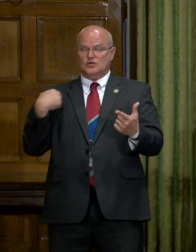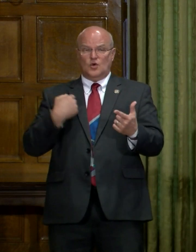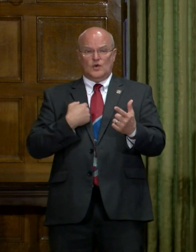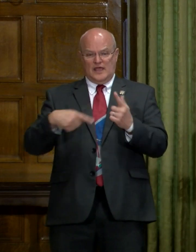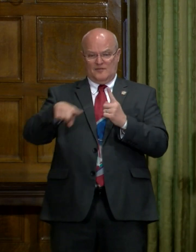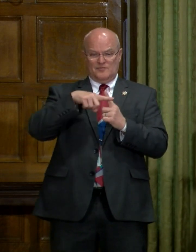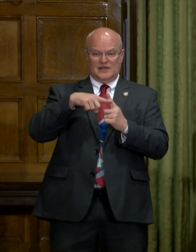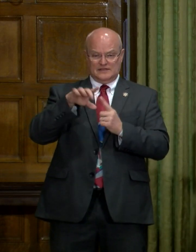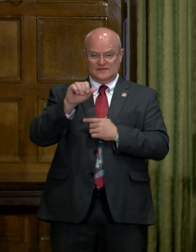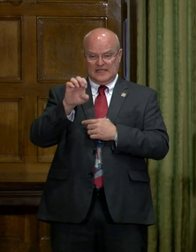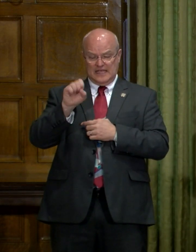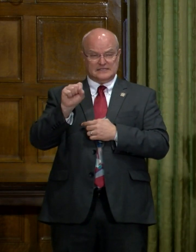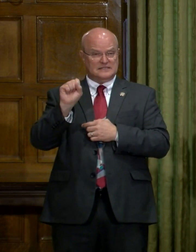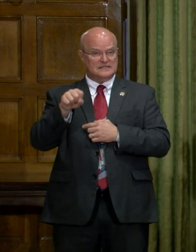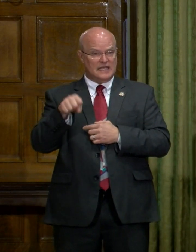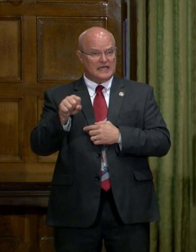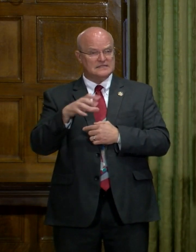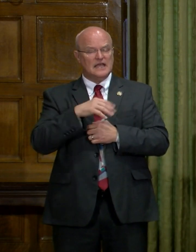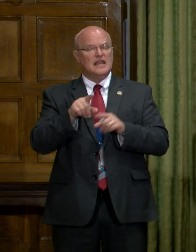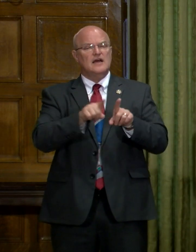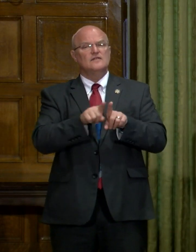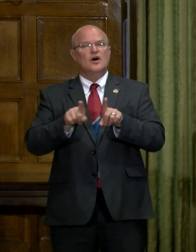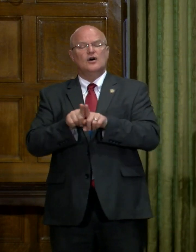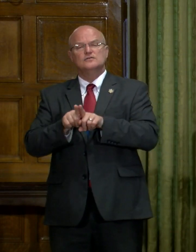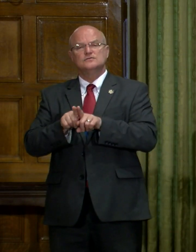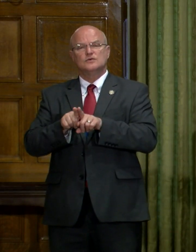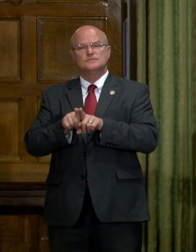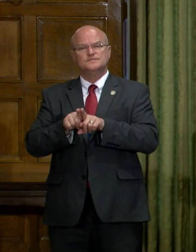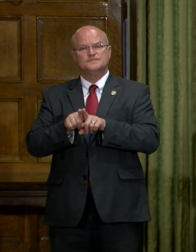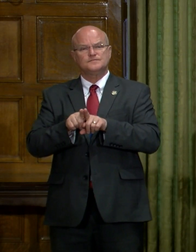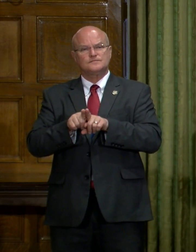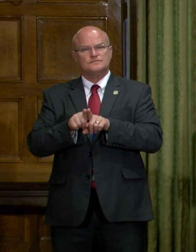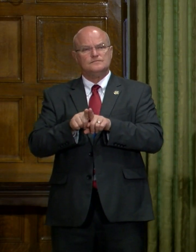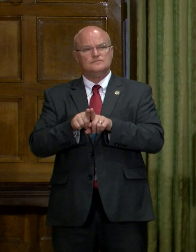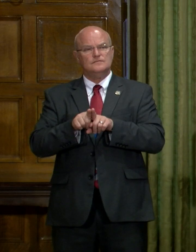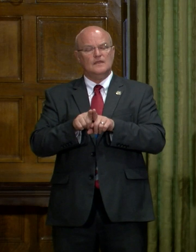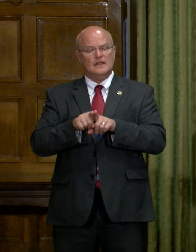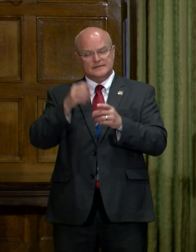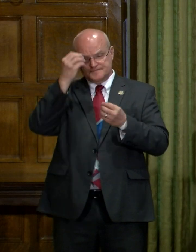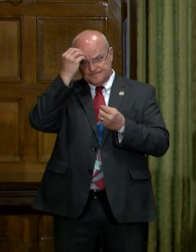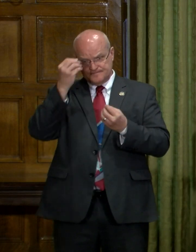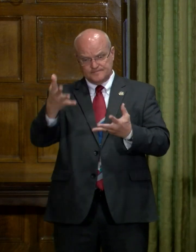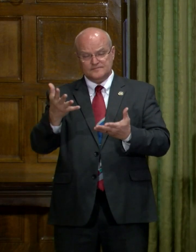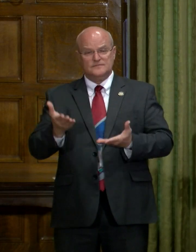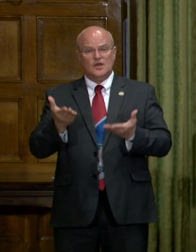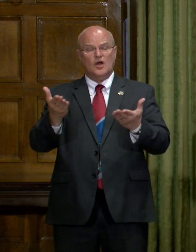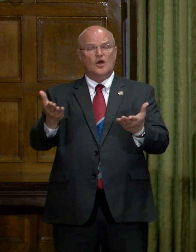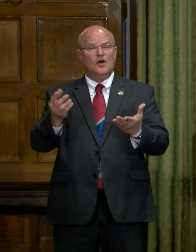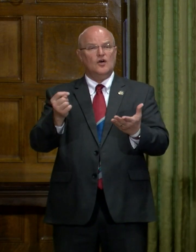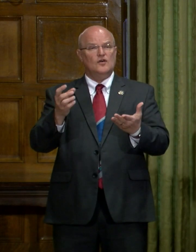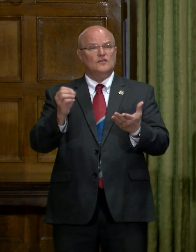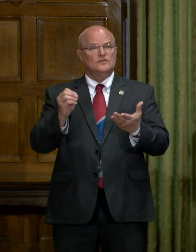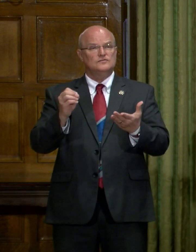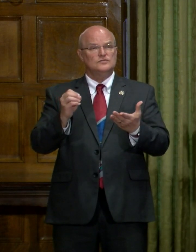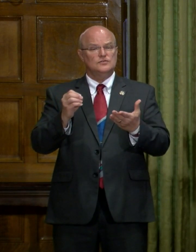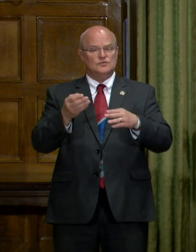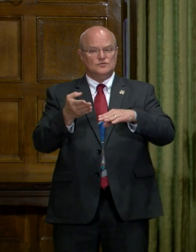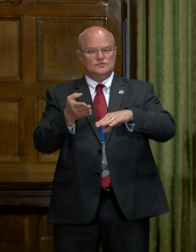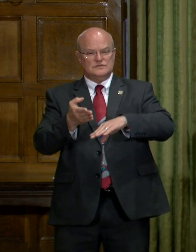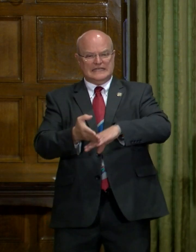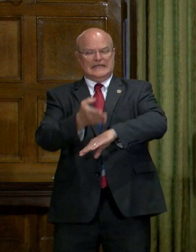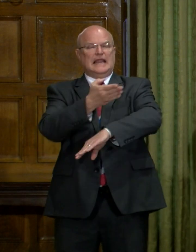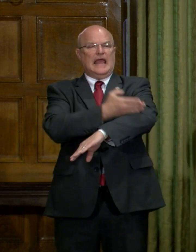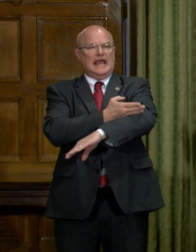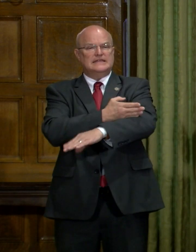get positive cases. And I've also extended to him the offer to